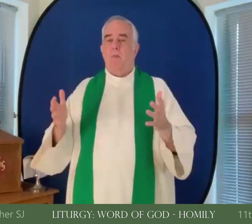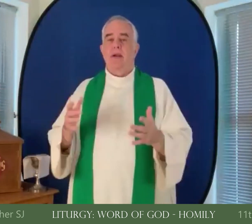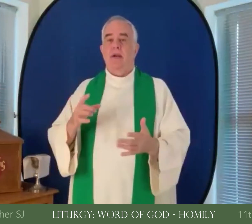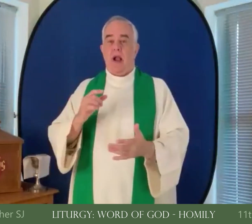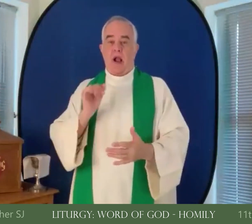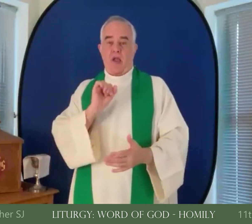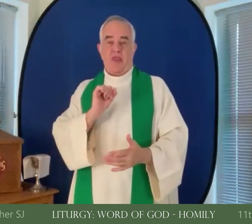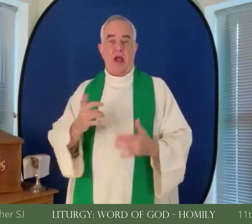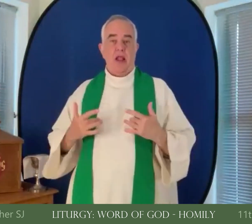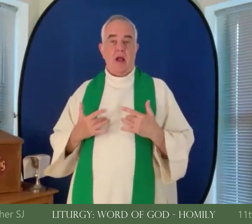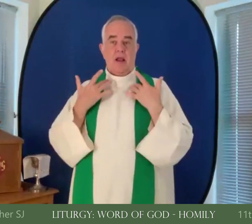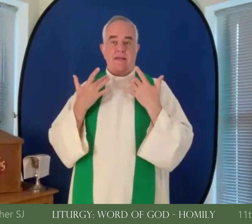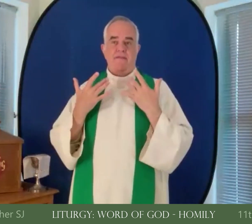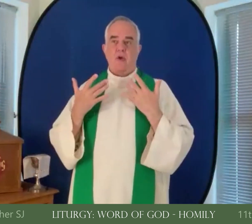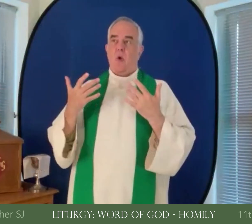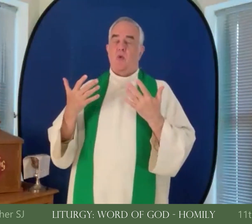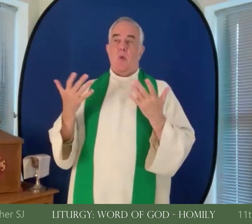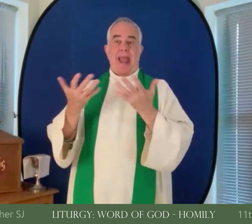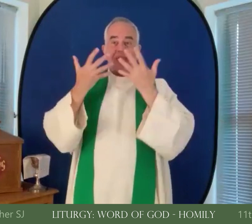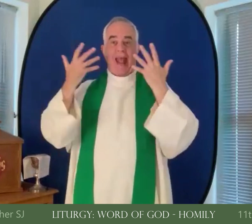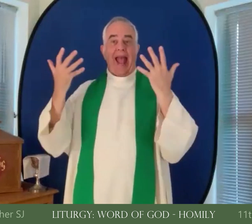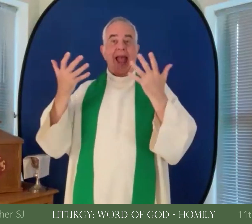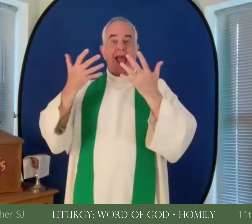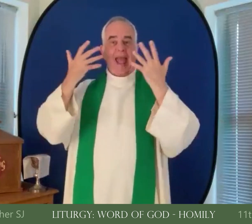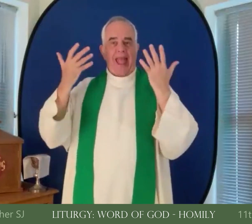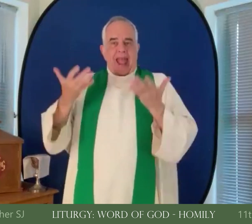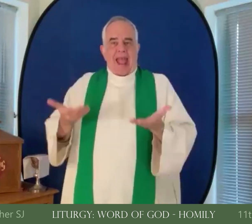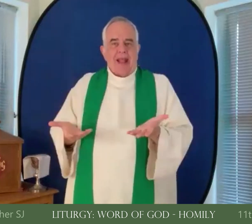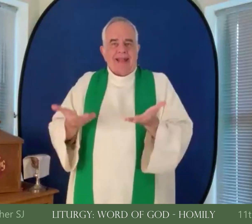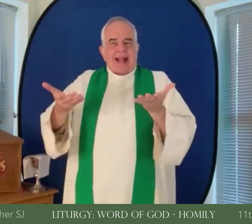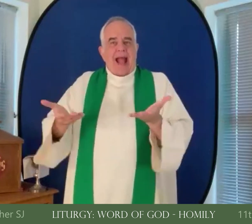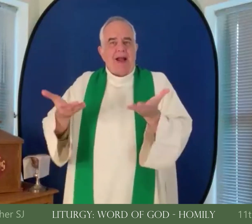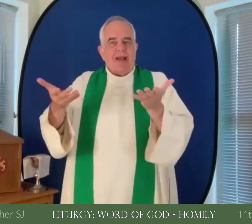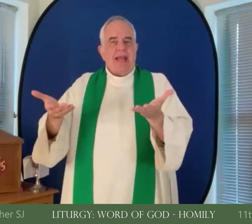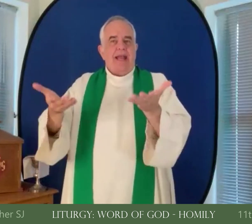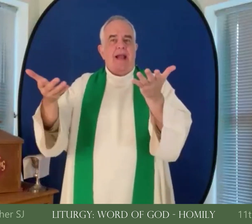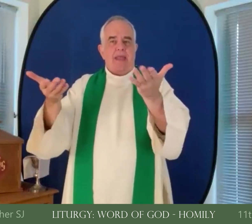coping their life, the air to carry them.